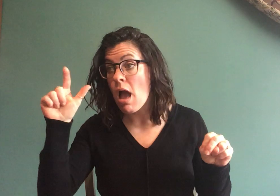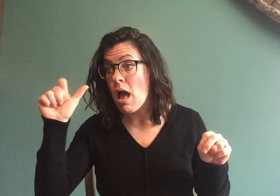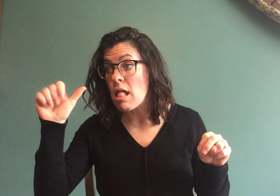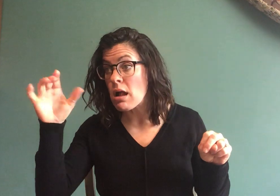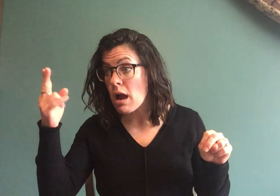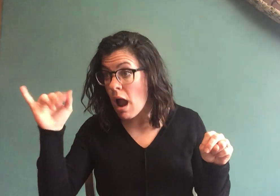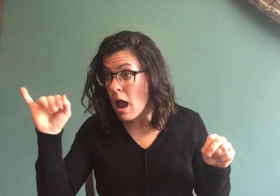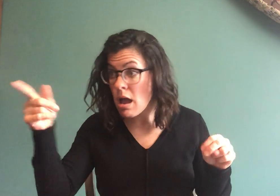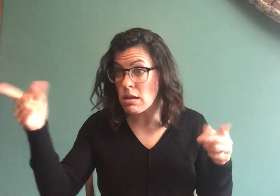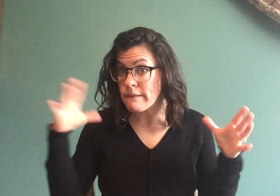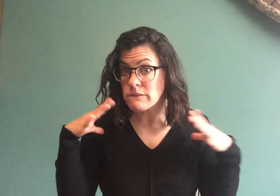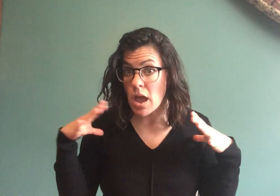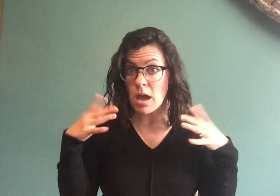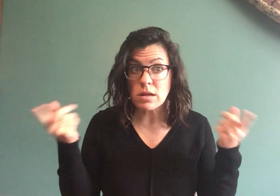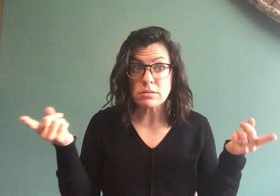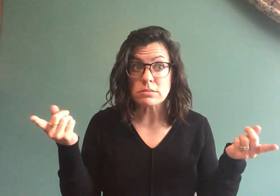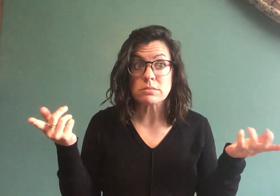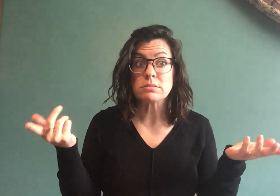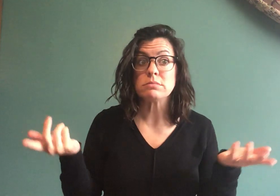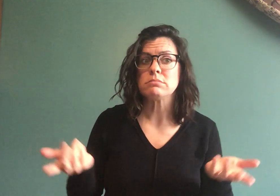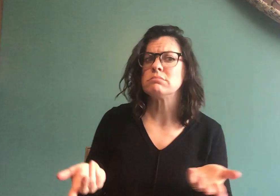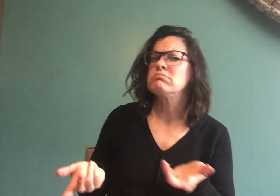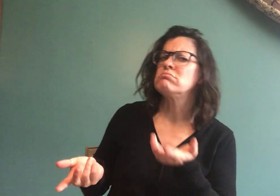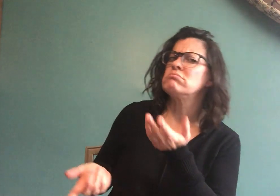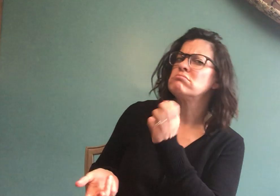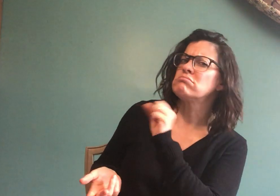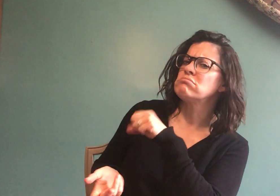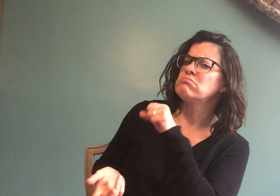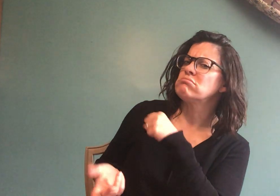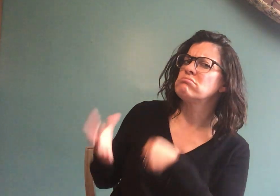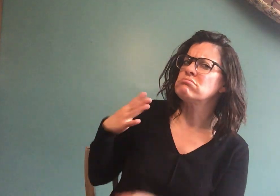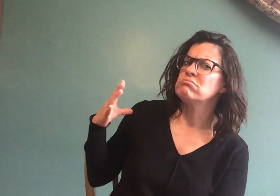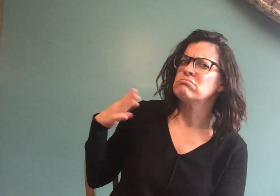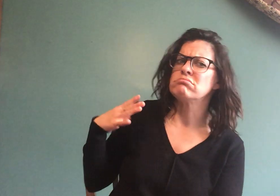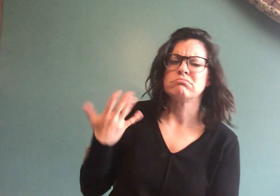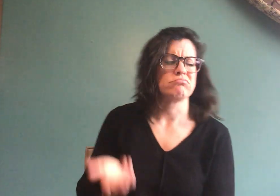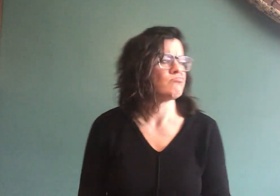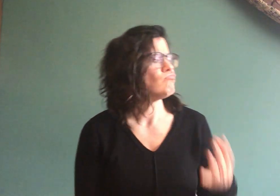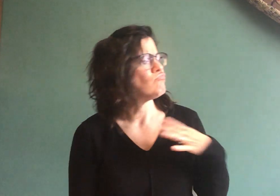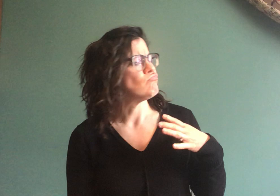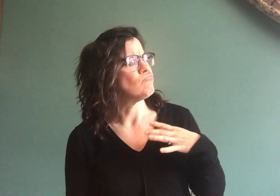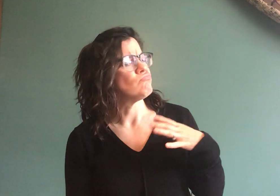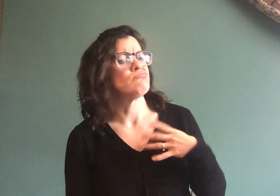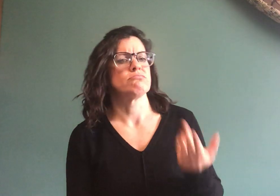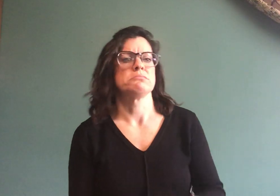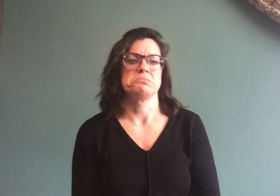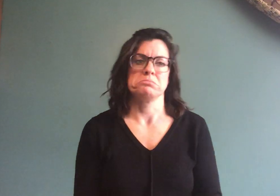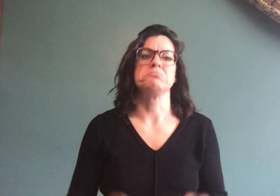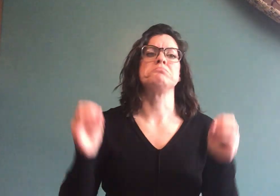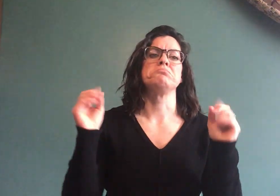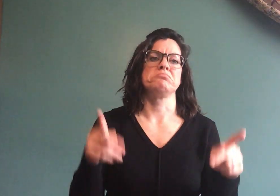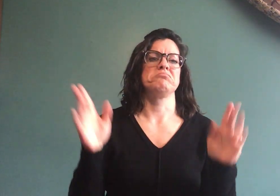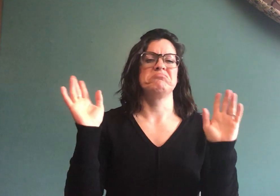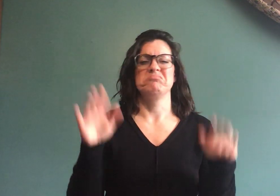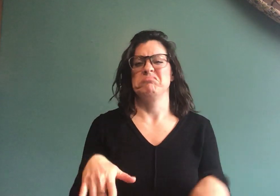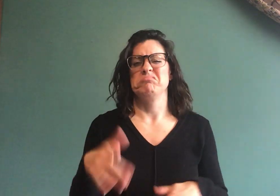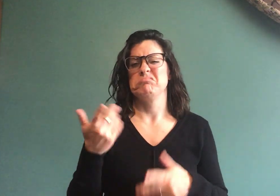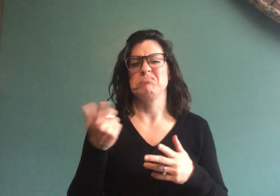Where's Megan? Yep. You good? Everybody's good. All right, so then let me get out of here. Let me go back to here. I'm going to hit